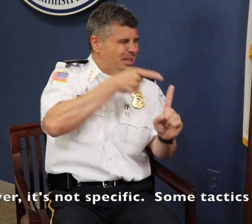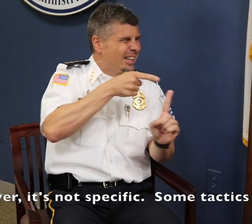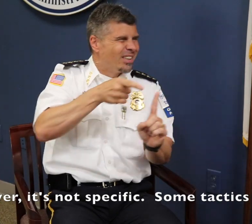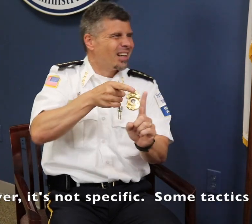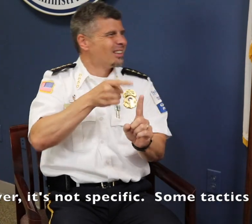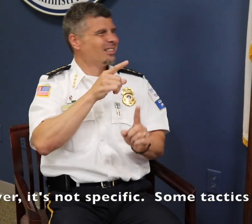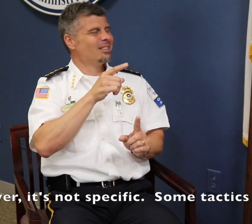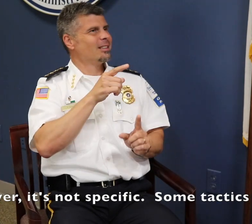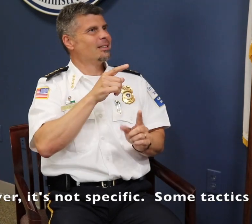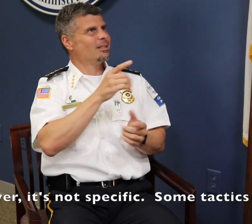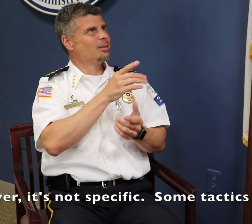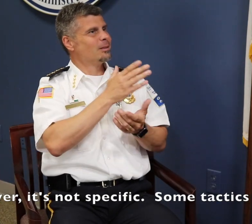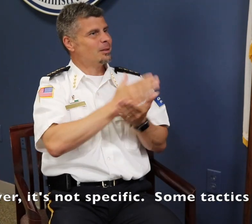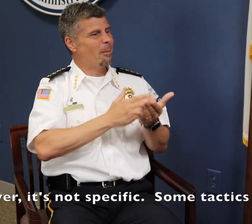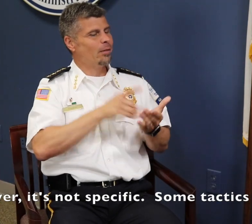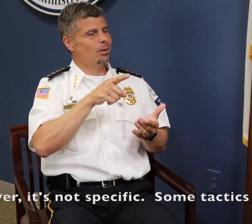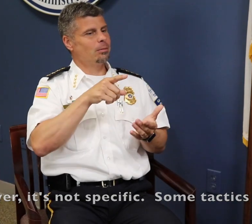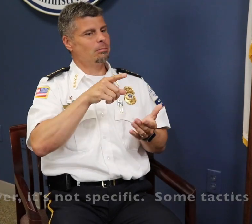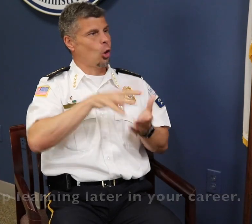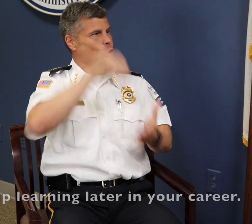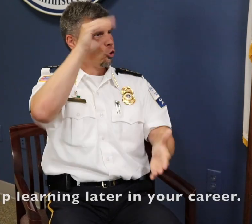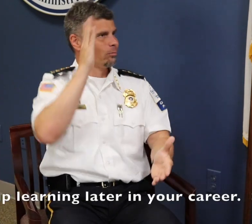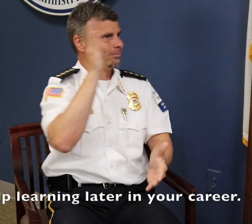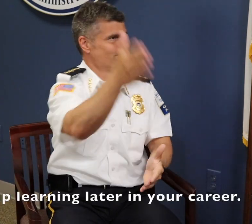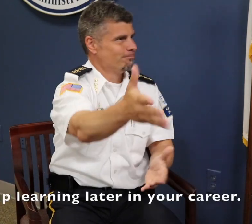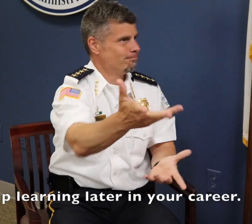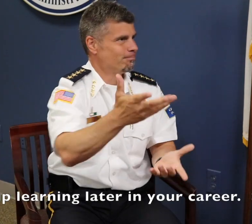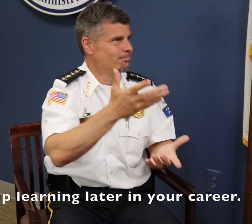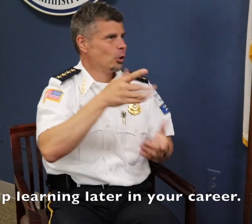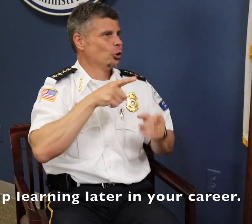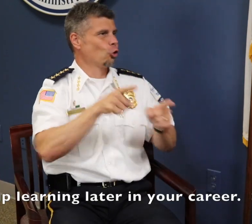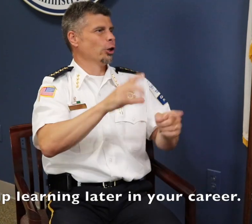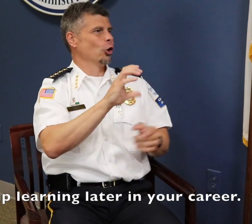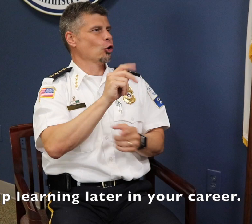not specific. Some tactics you end up learning later in your career.